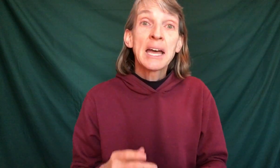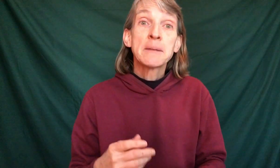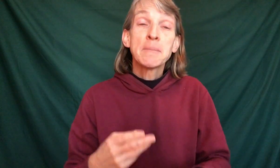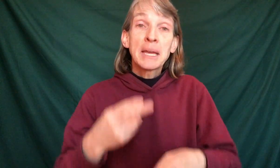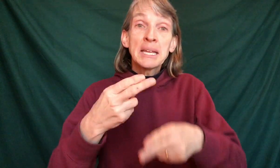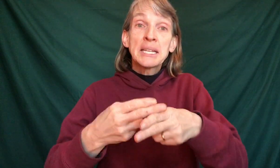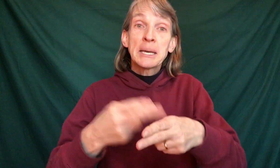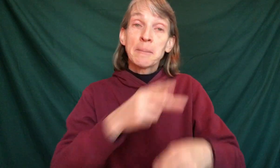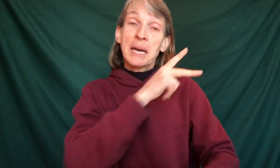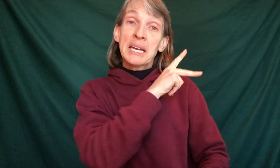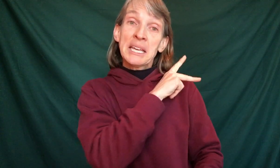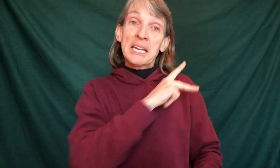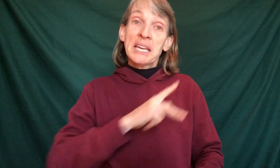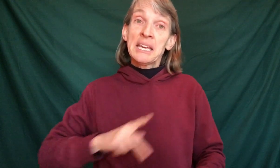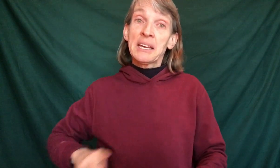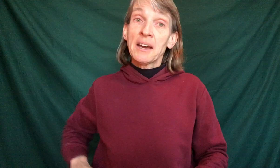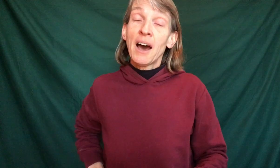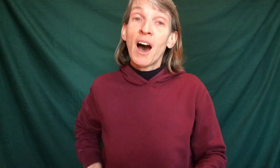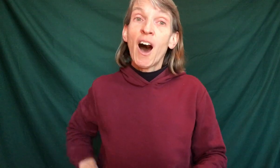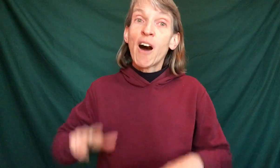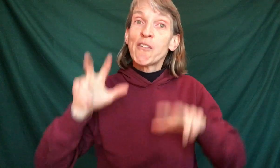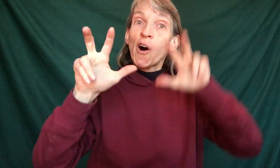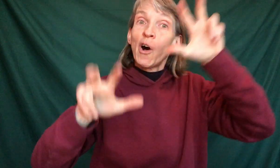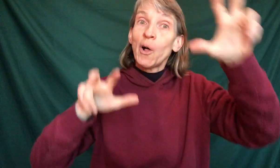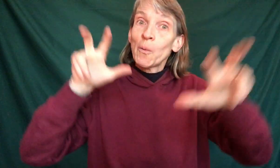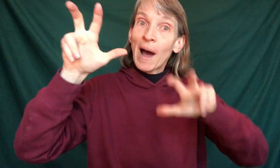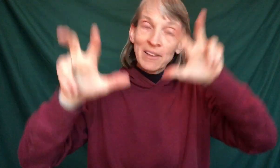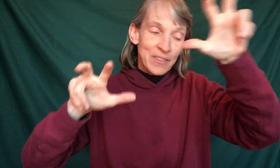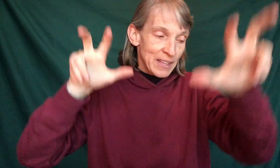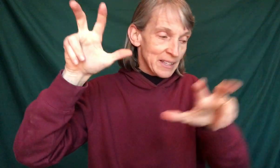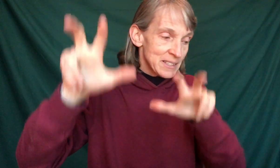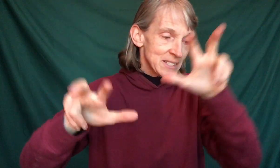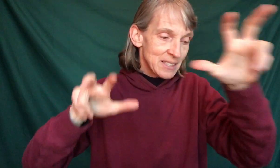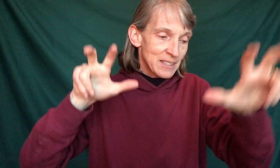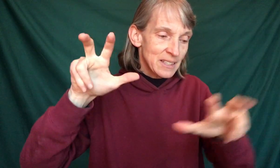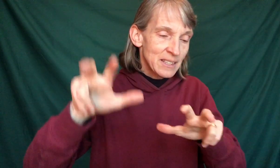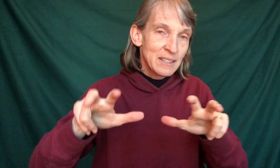And made him king of all wild things.